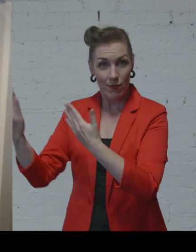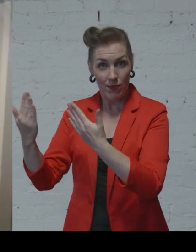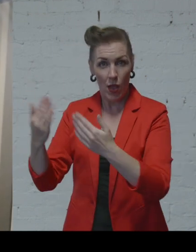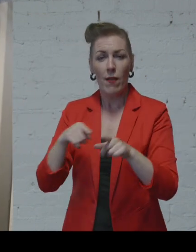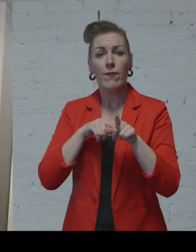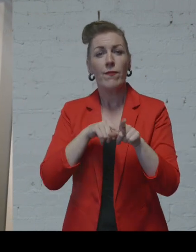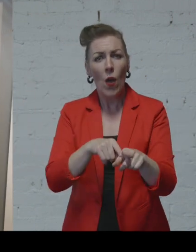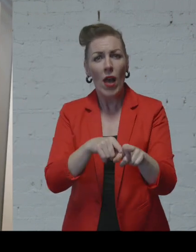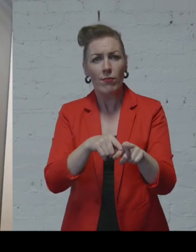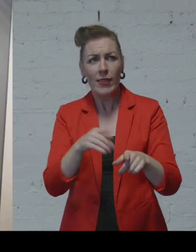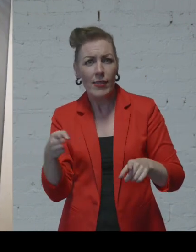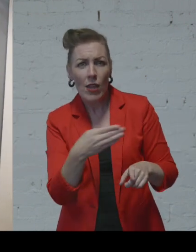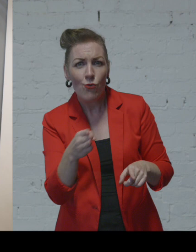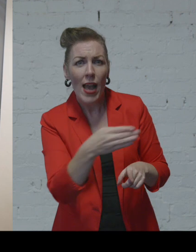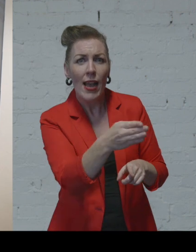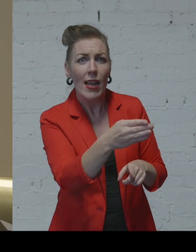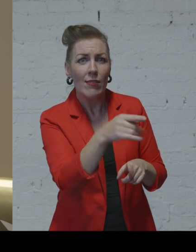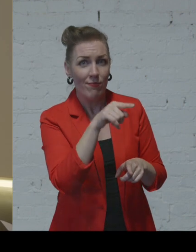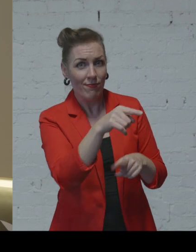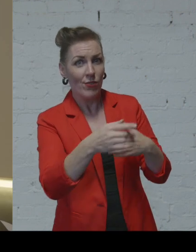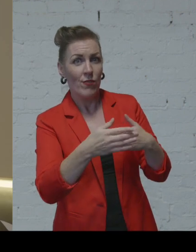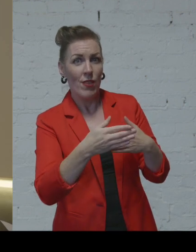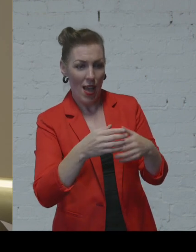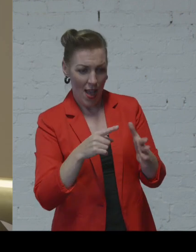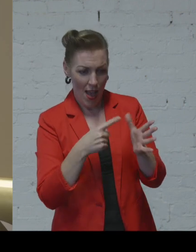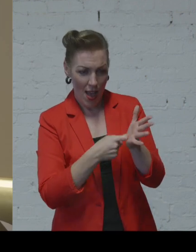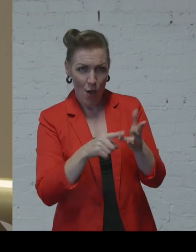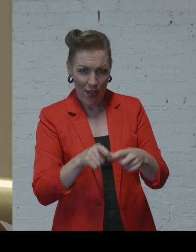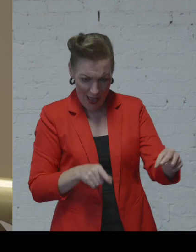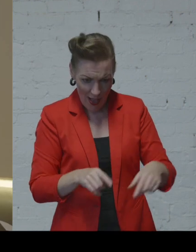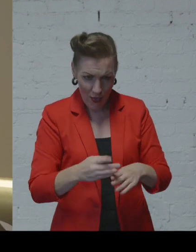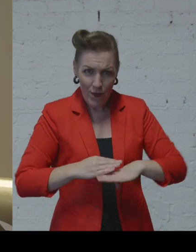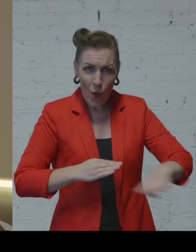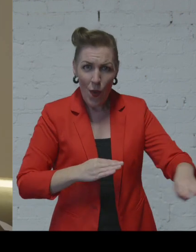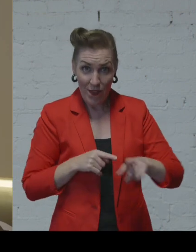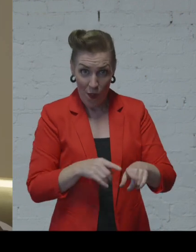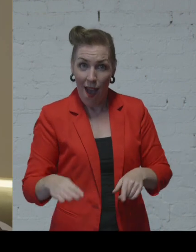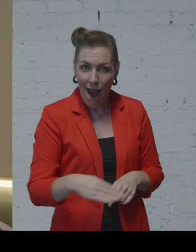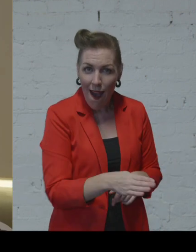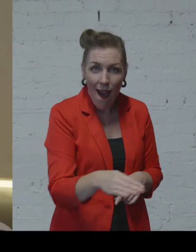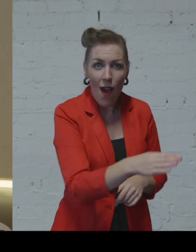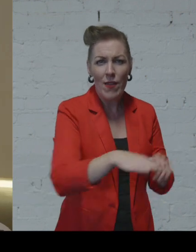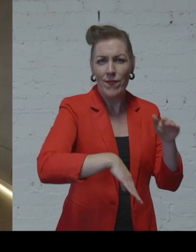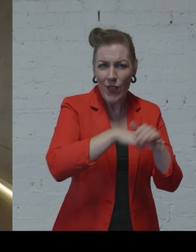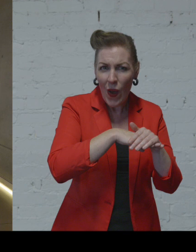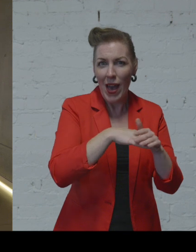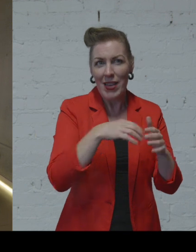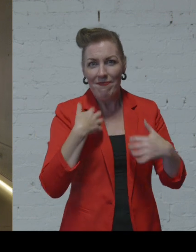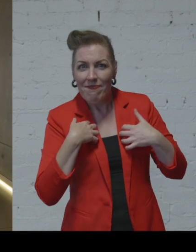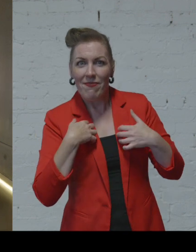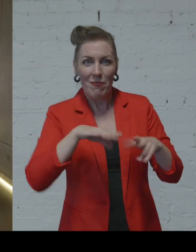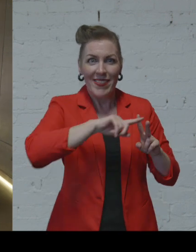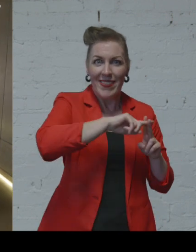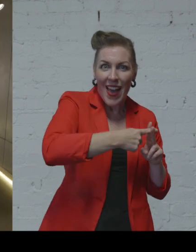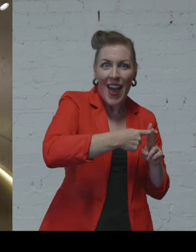Follow the direction arrows on the floor to get the full experience of the museum and the story it tells. The displays and information panels